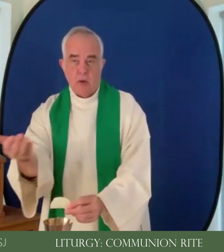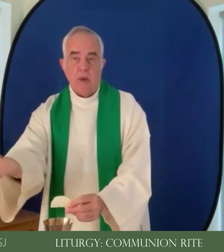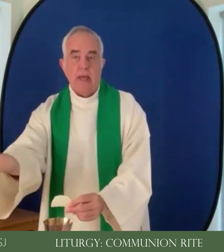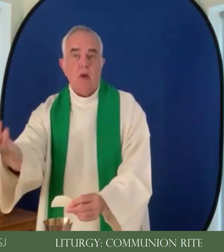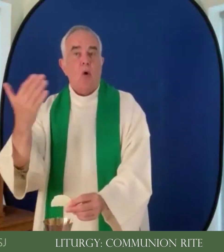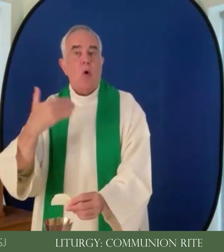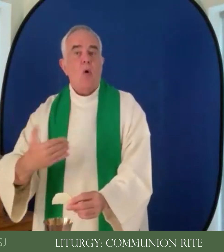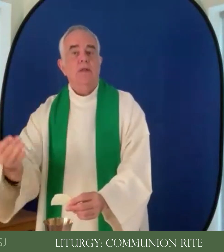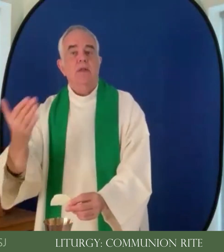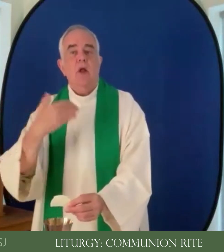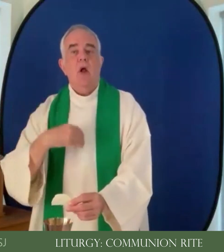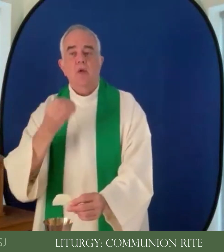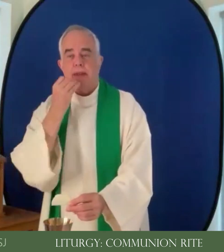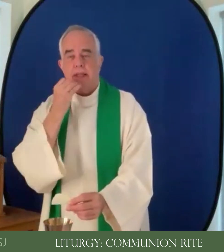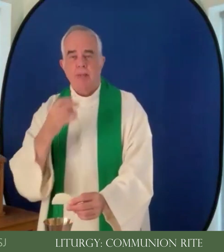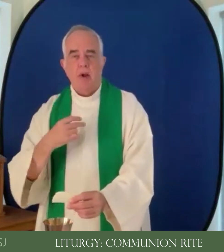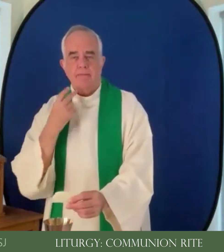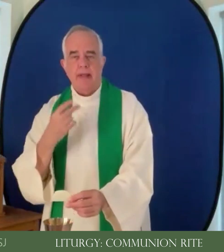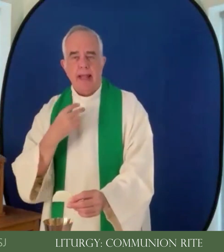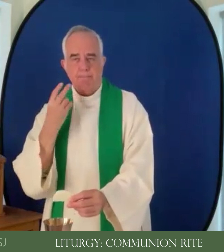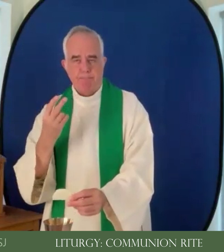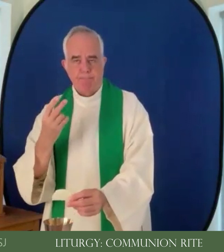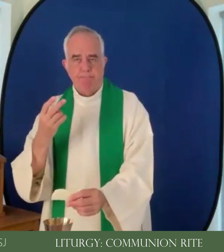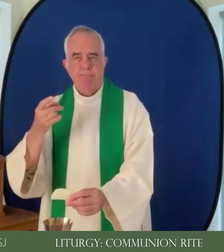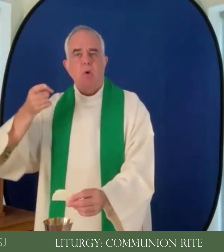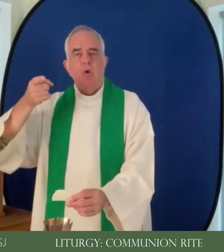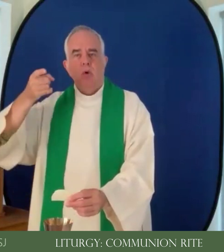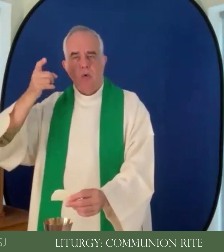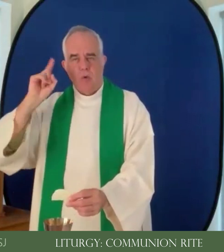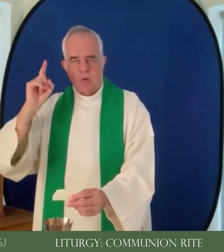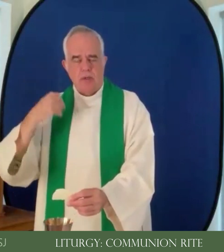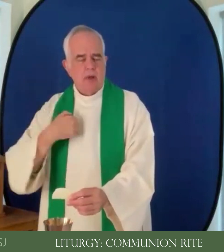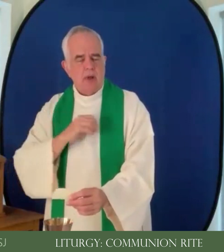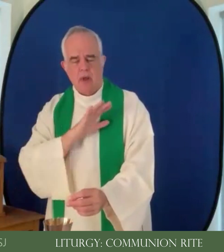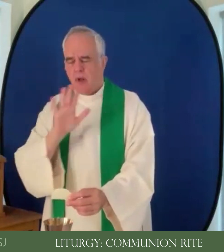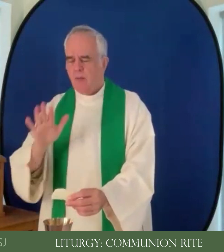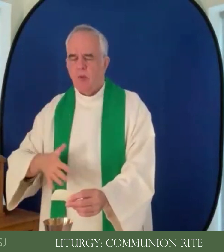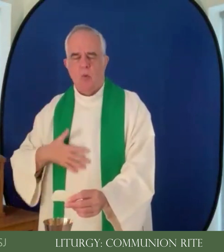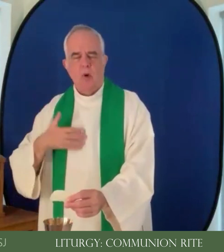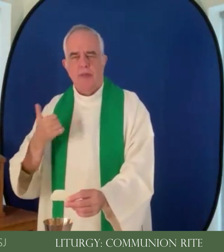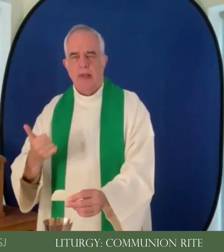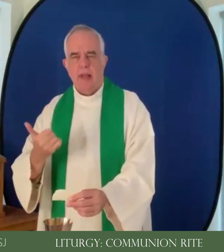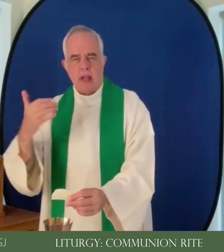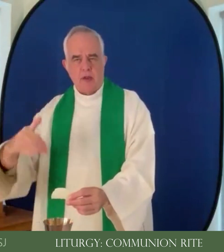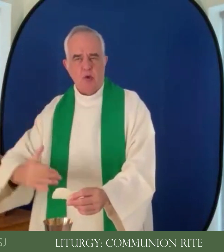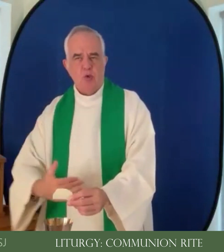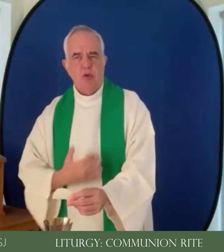we called to the supper of the Lamb. Lord, I am not worthy that you should